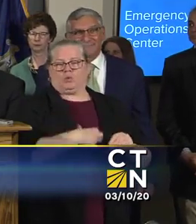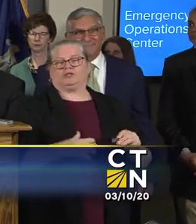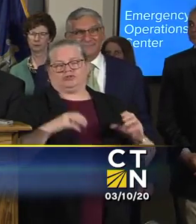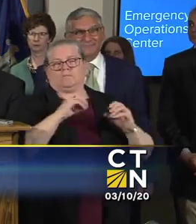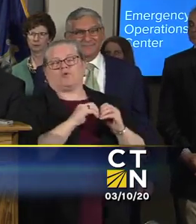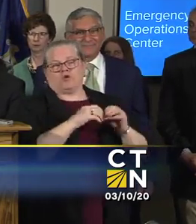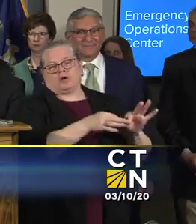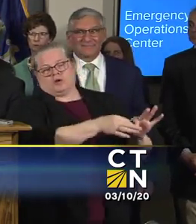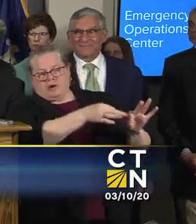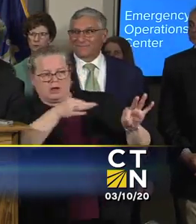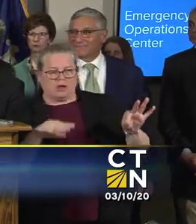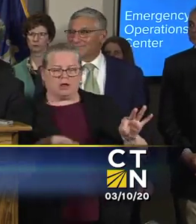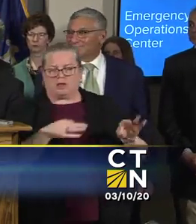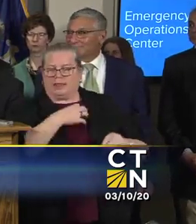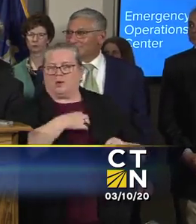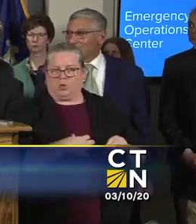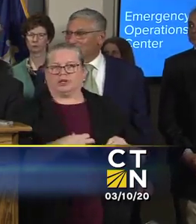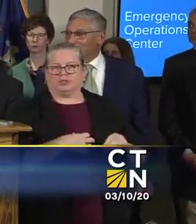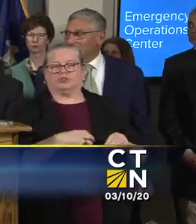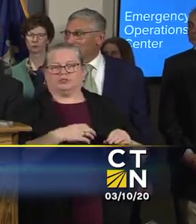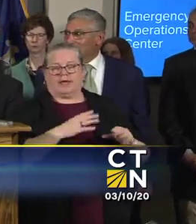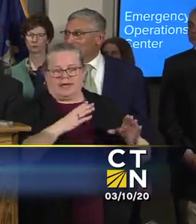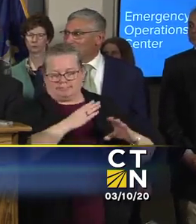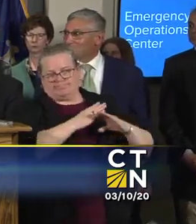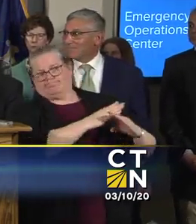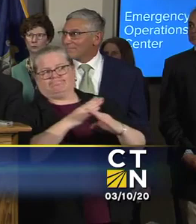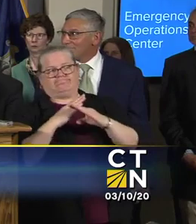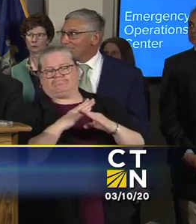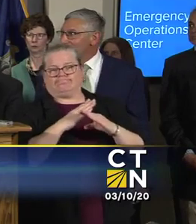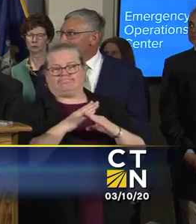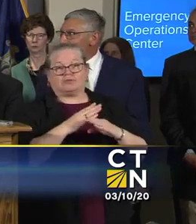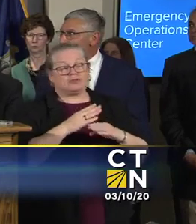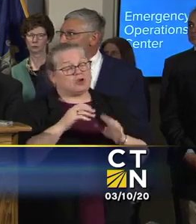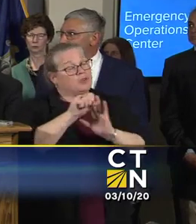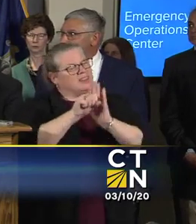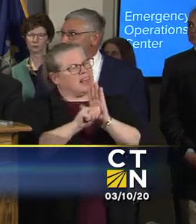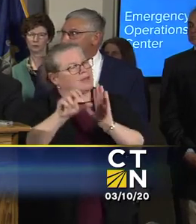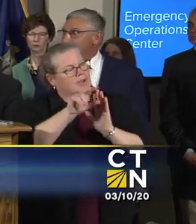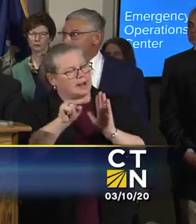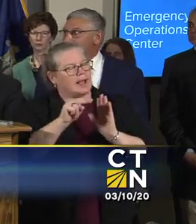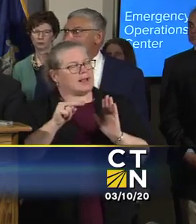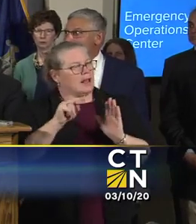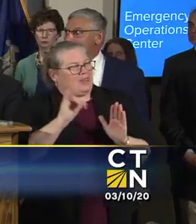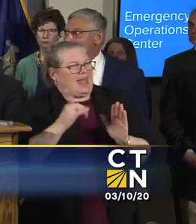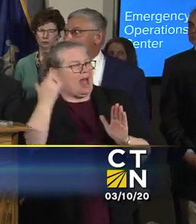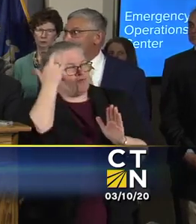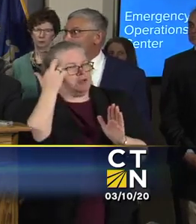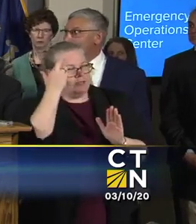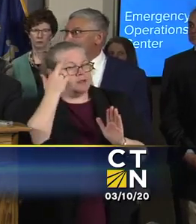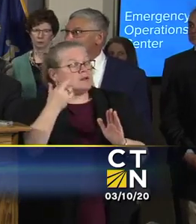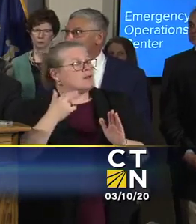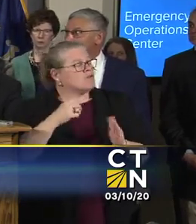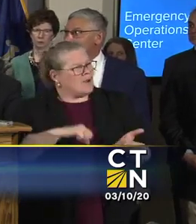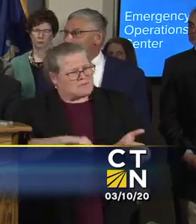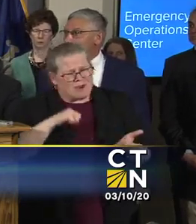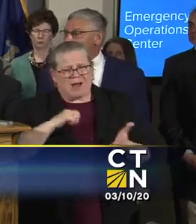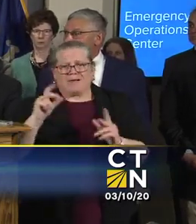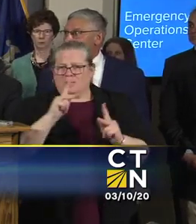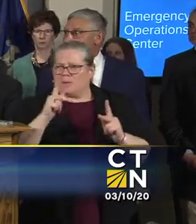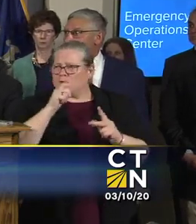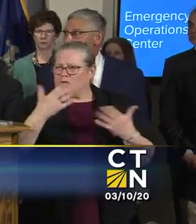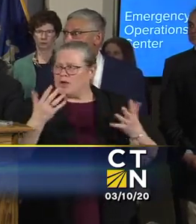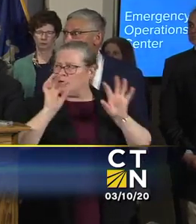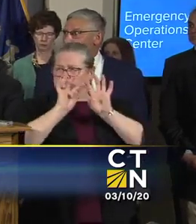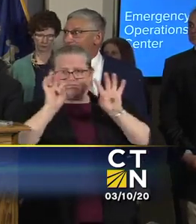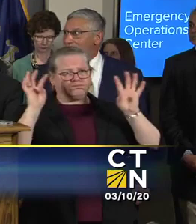well. I just want to say I'm really proud of the folks that are standing here. On a bipartisan basis, we have the